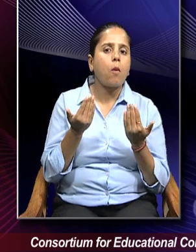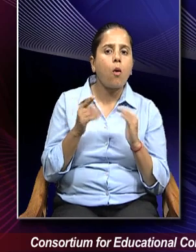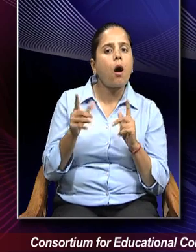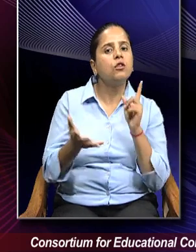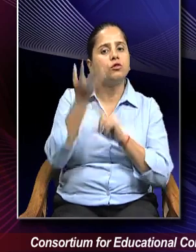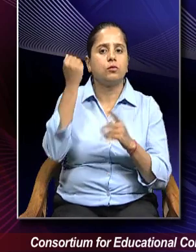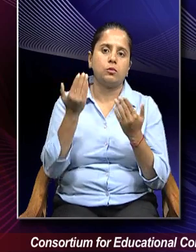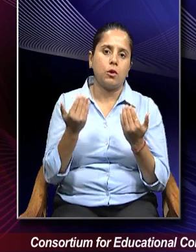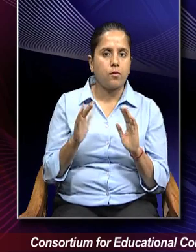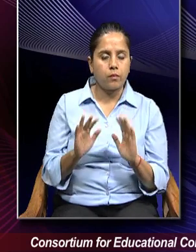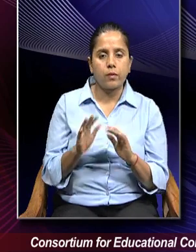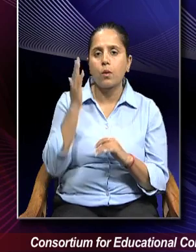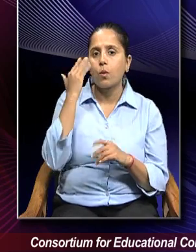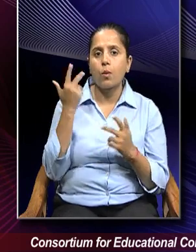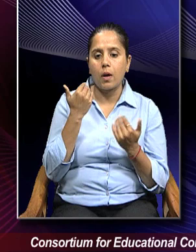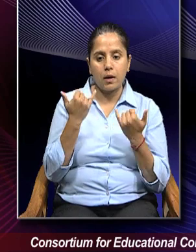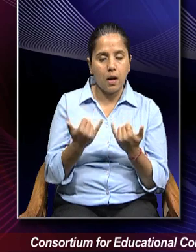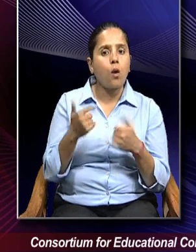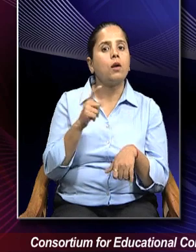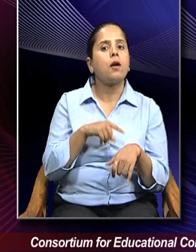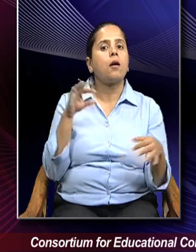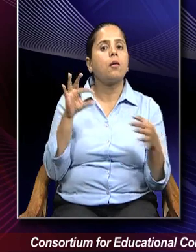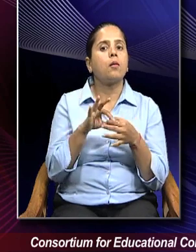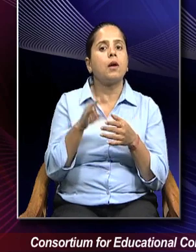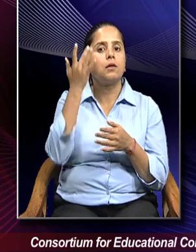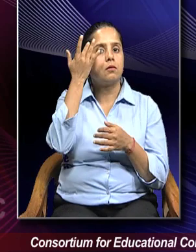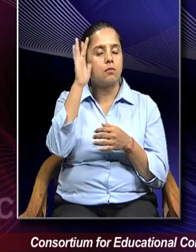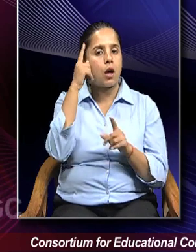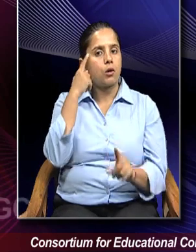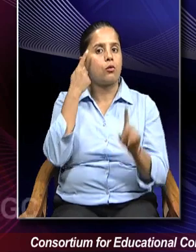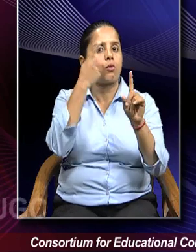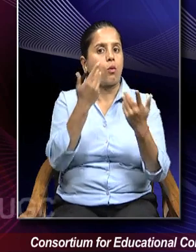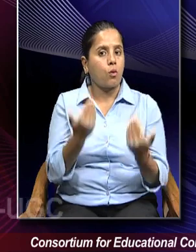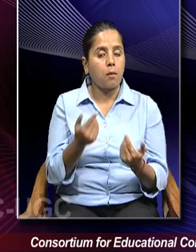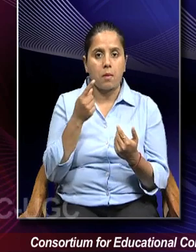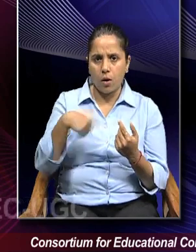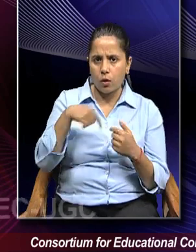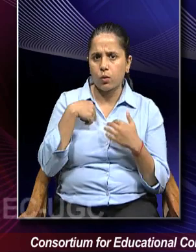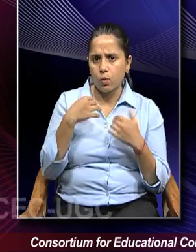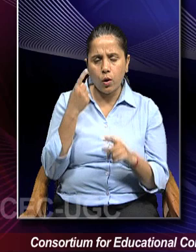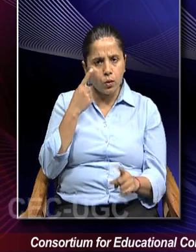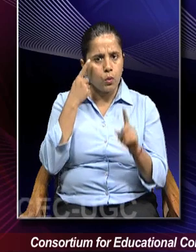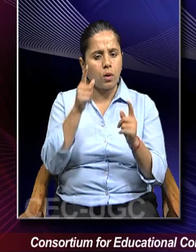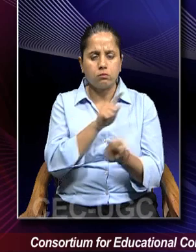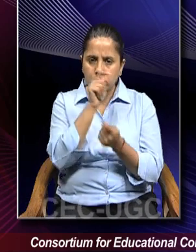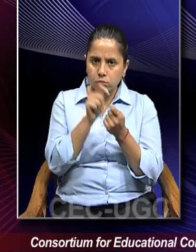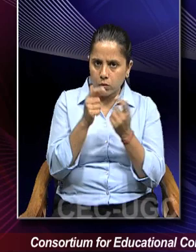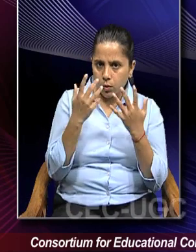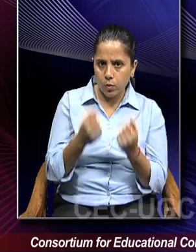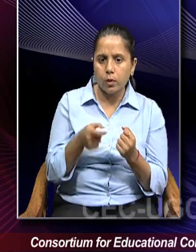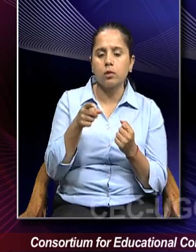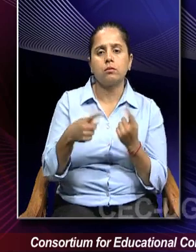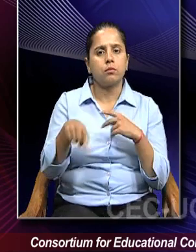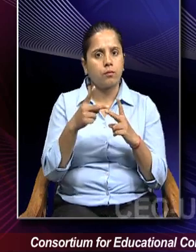achievable, because the present time belongs to smart goals, wherein we want our goals to be specific,